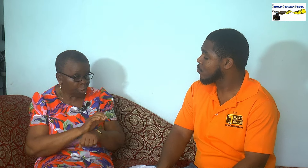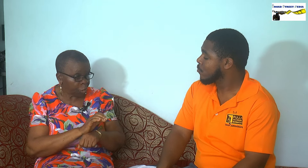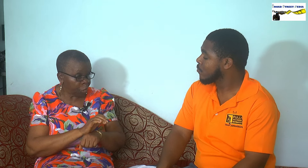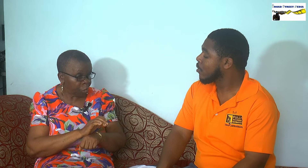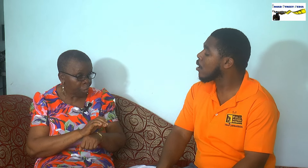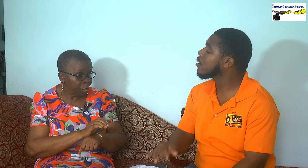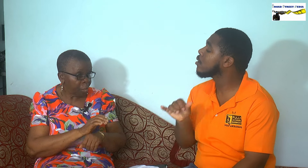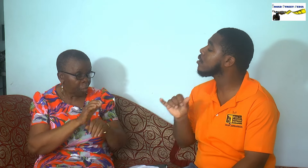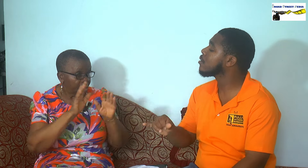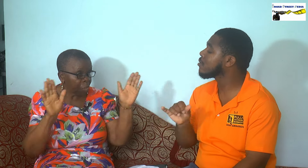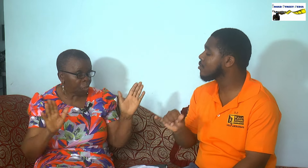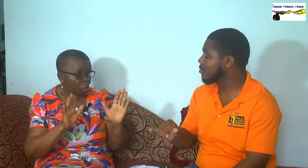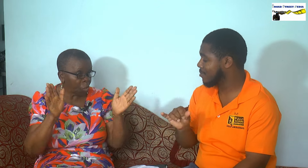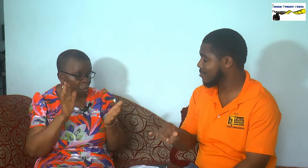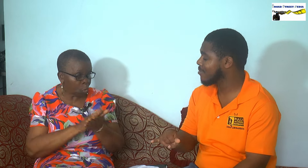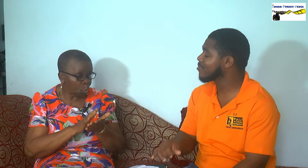church. Okay. Sunday school.